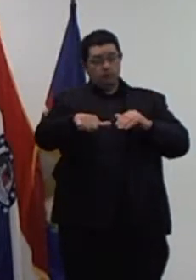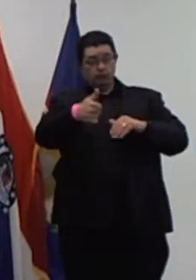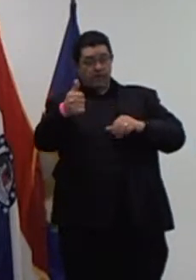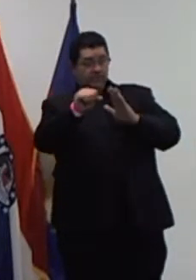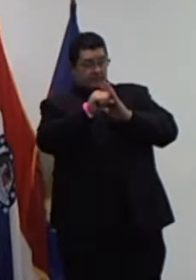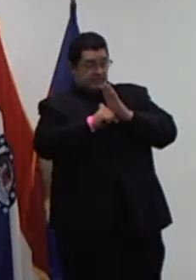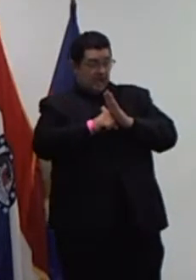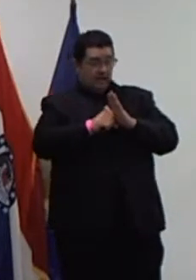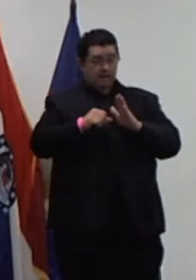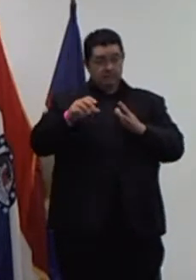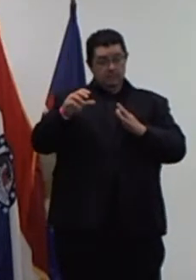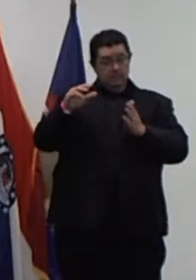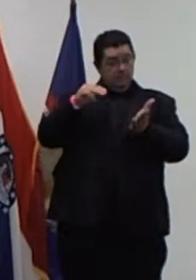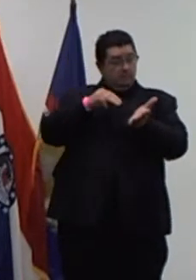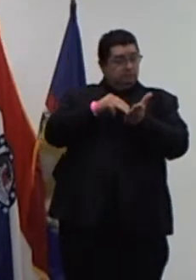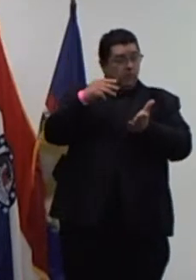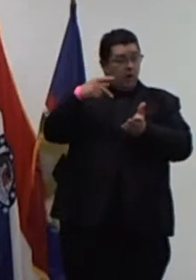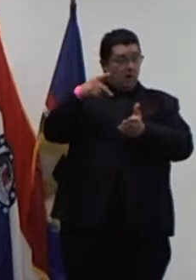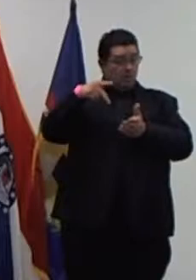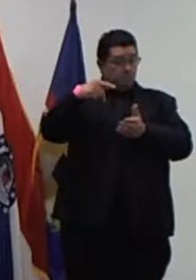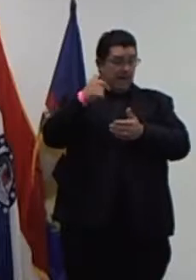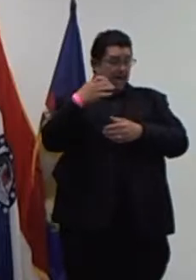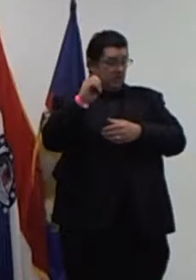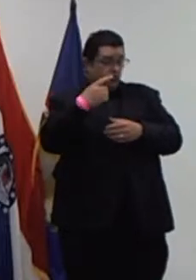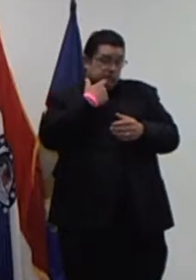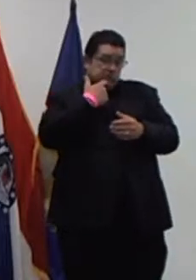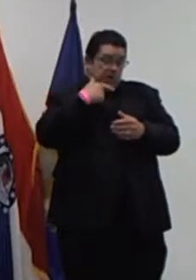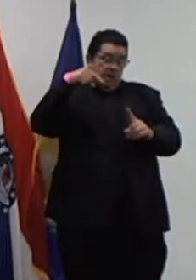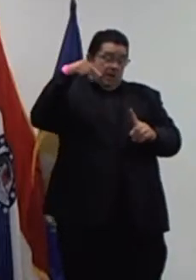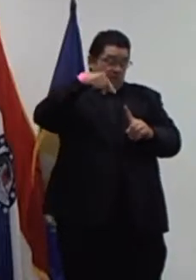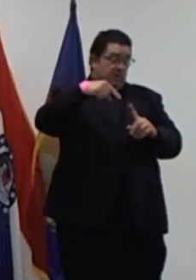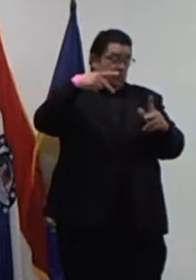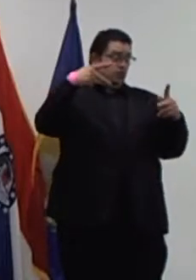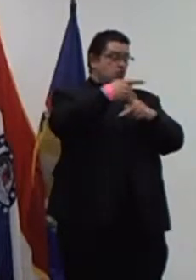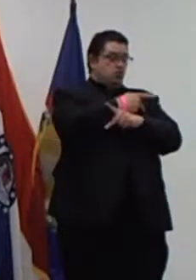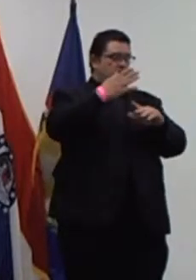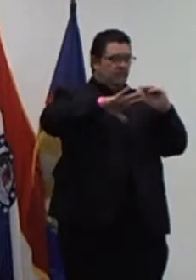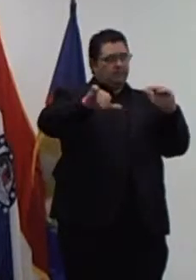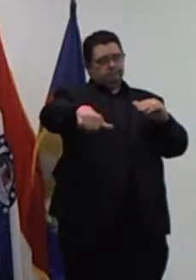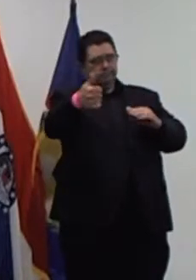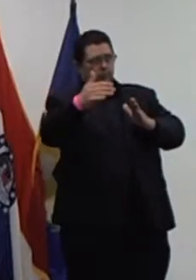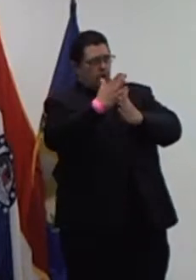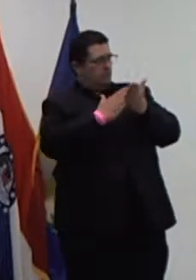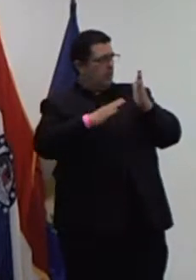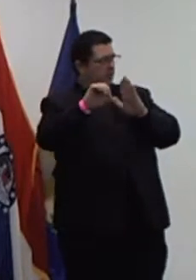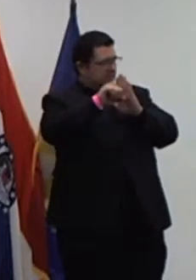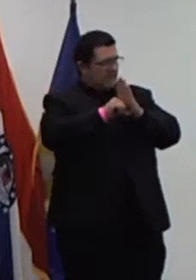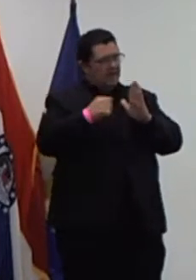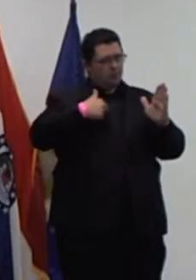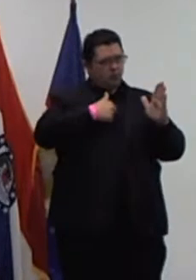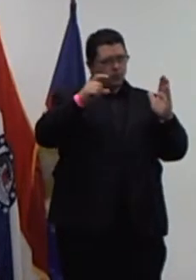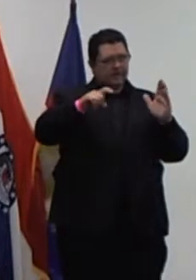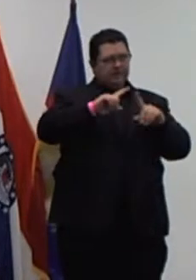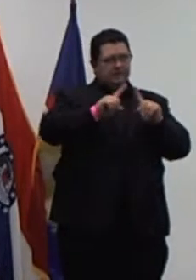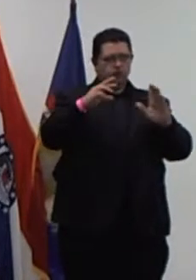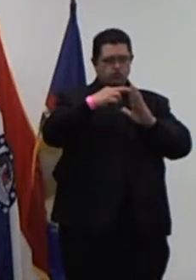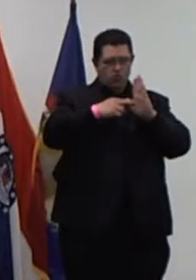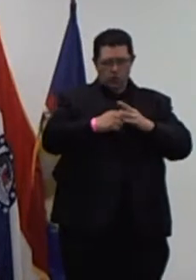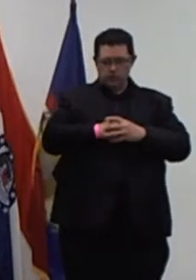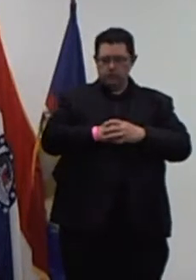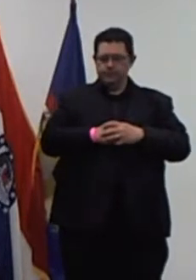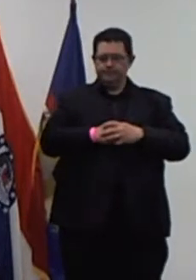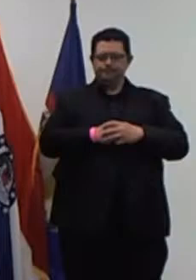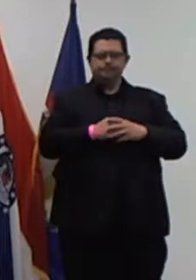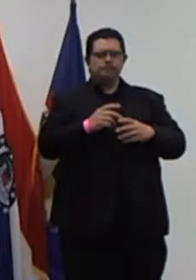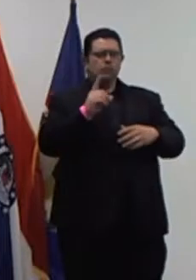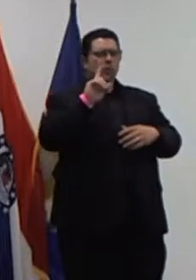this is the epicenter for COVID-19. We have to have a different set of rules and guidelines than the rest of the state. Yeah. First of all, I've